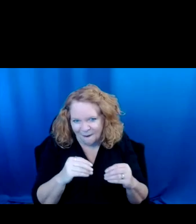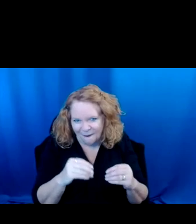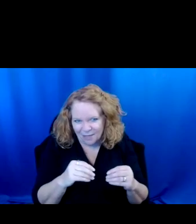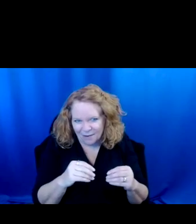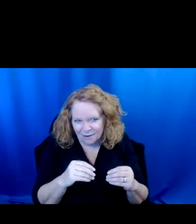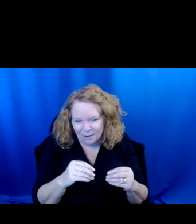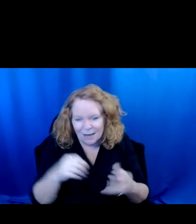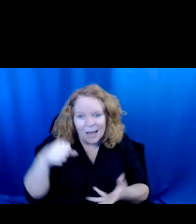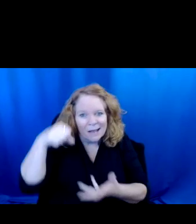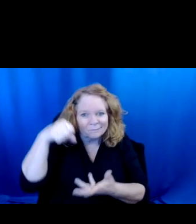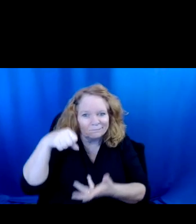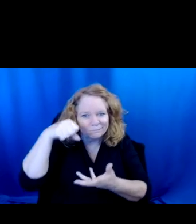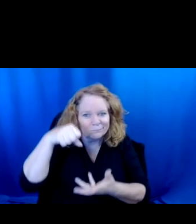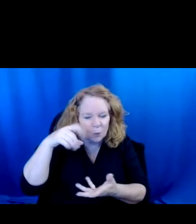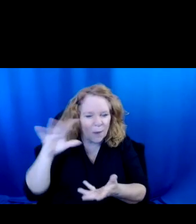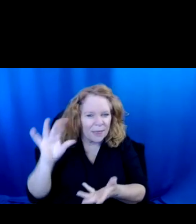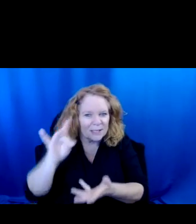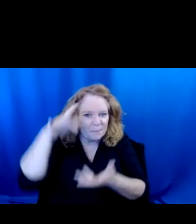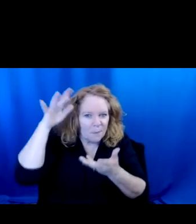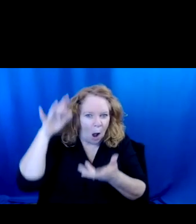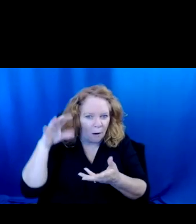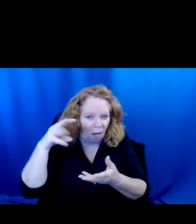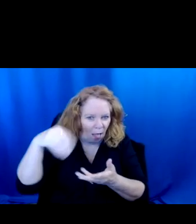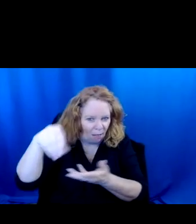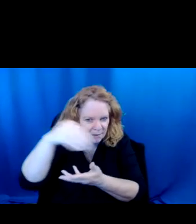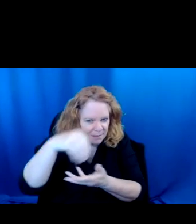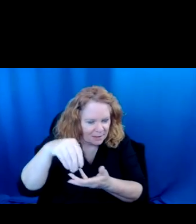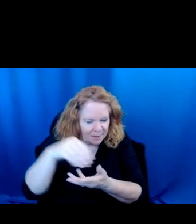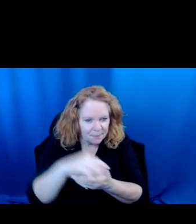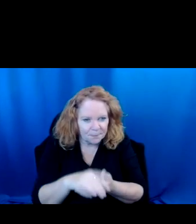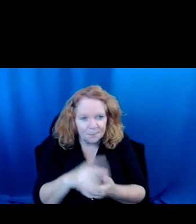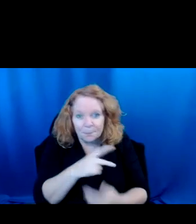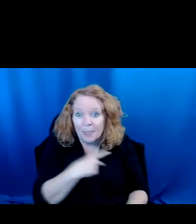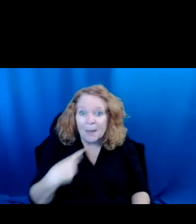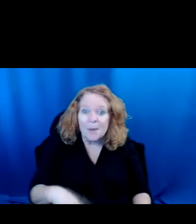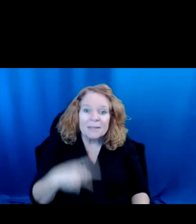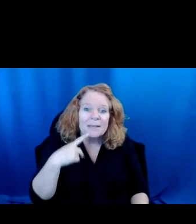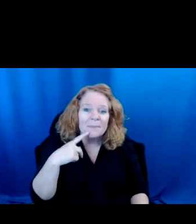of sparkles. And